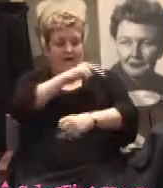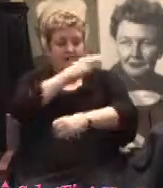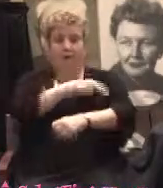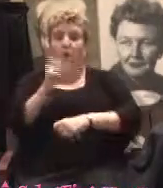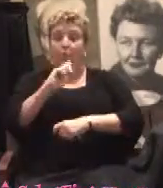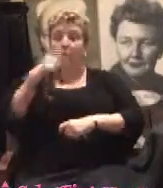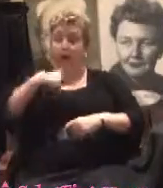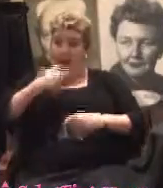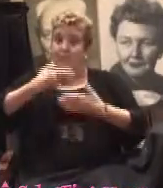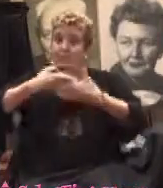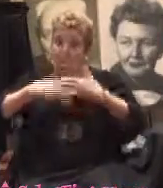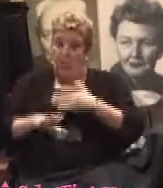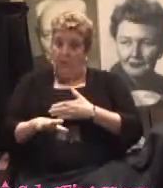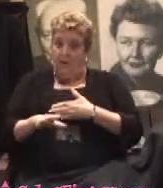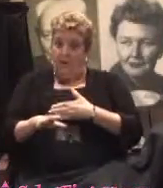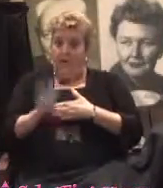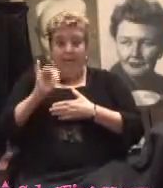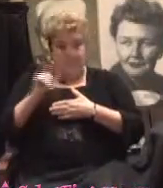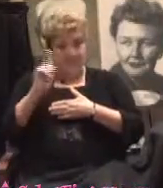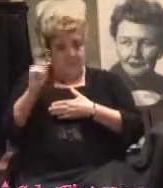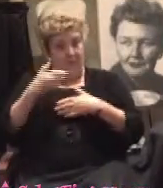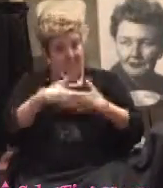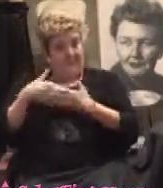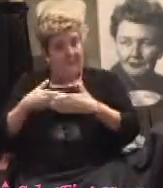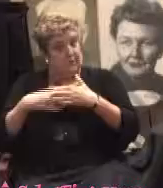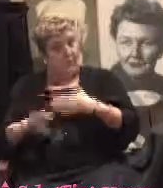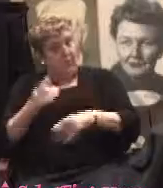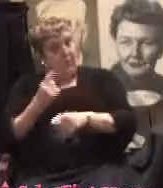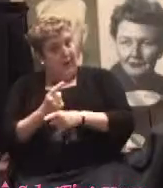Because that's where babies come from, right?